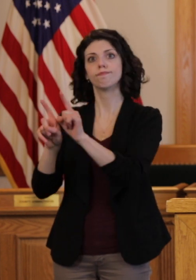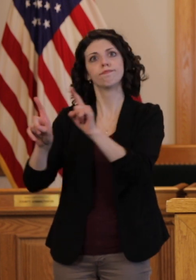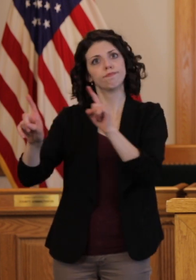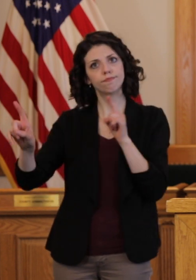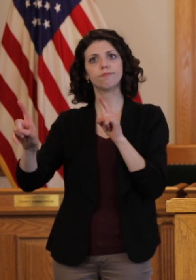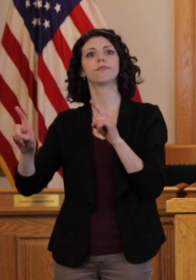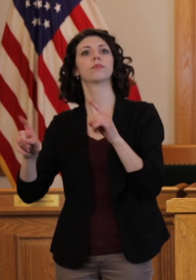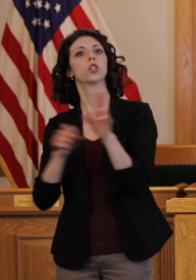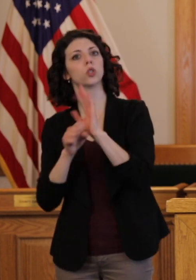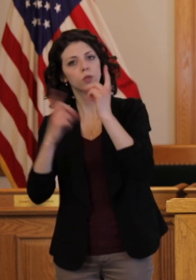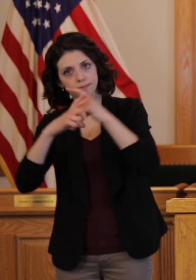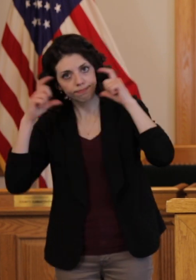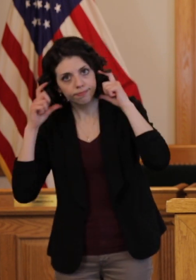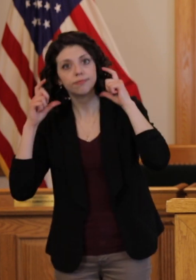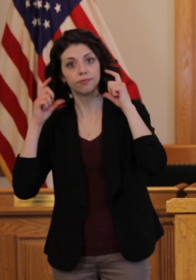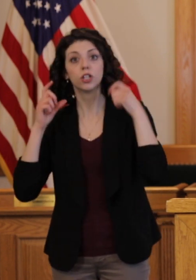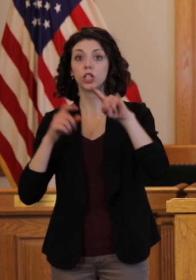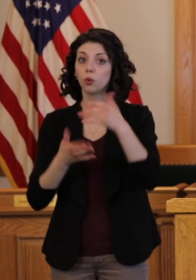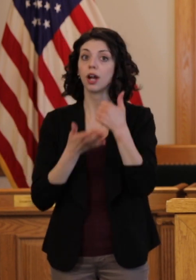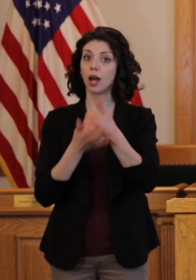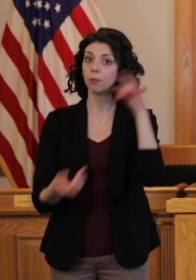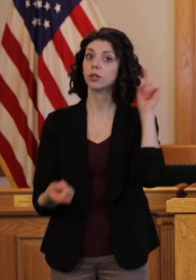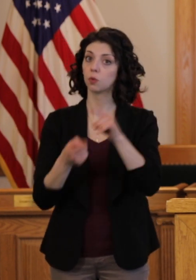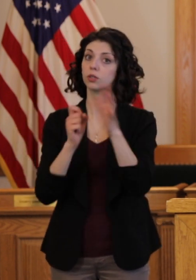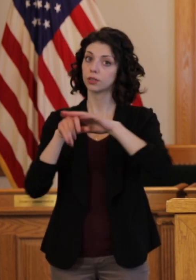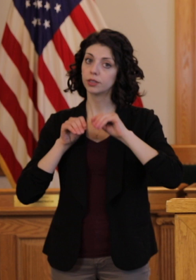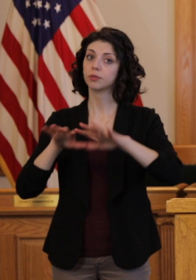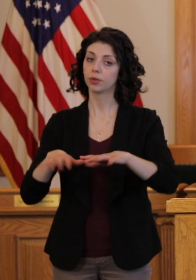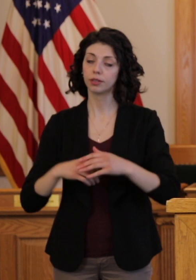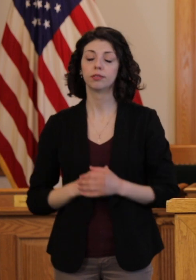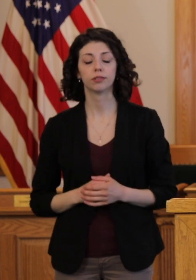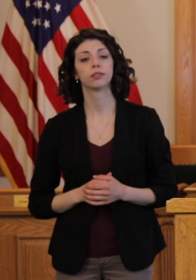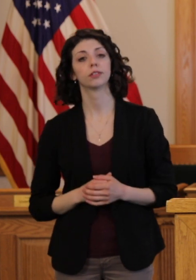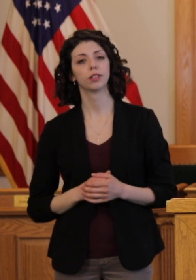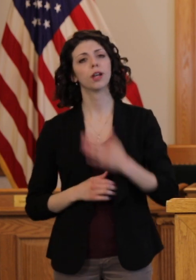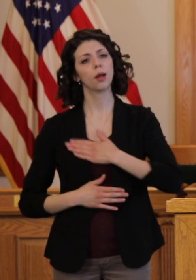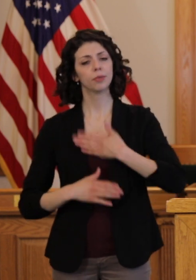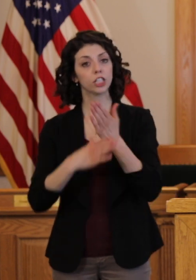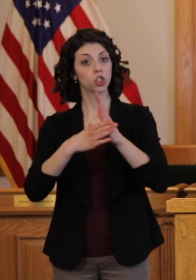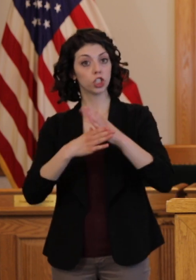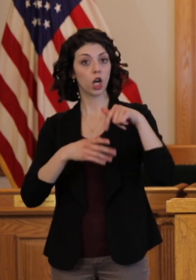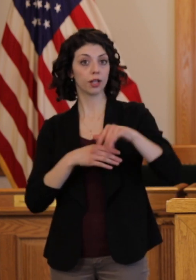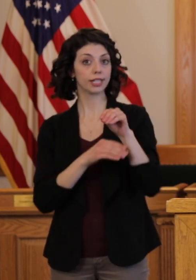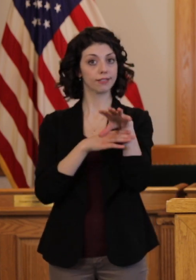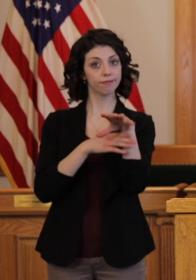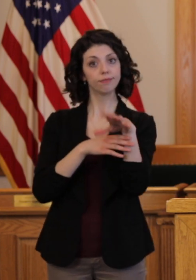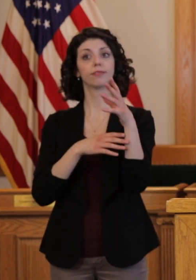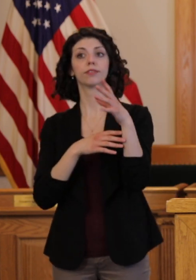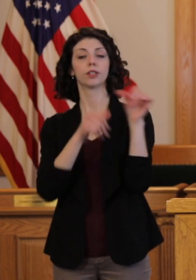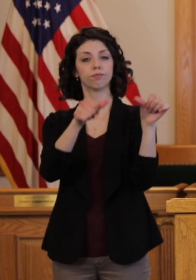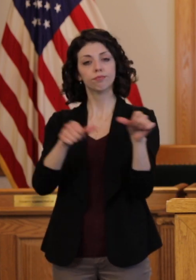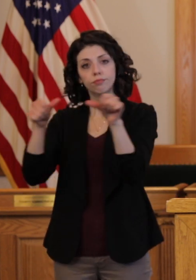help reduce the spread of COVID-19 in our county. I want to encourage you to share these videos with your family and friends and refer to the